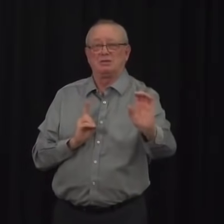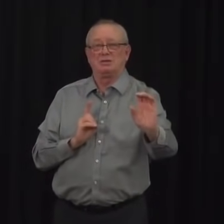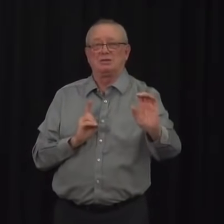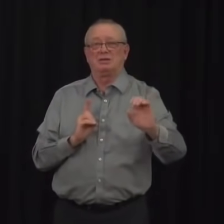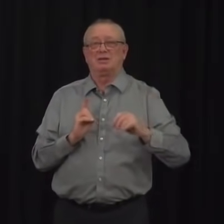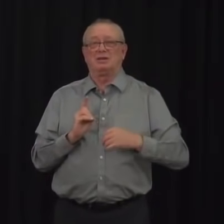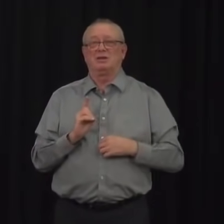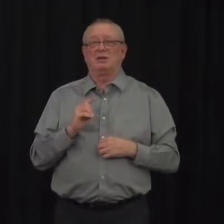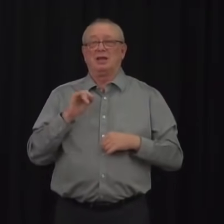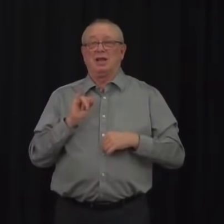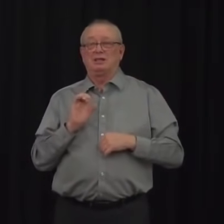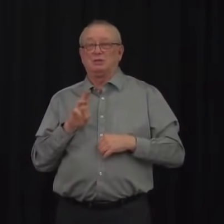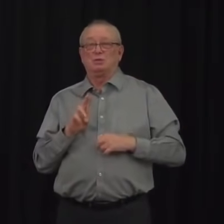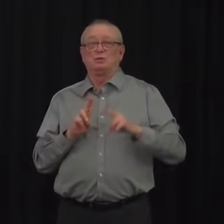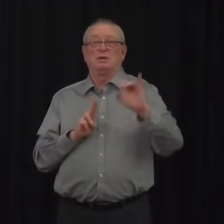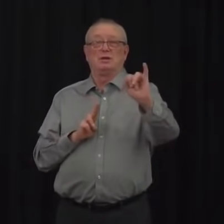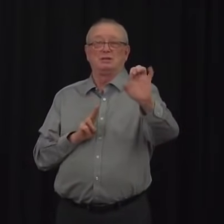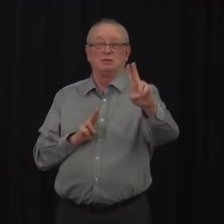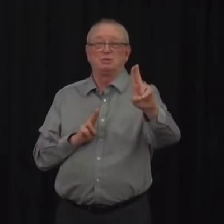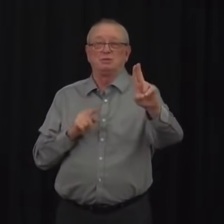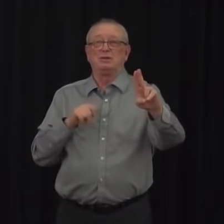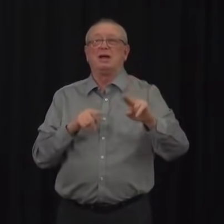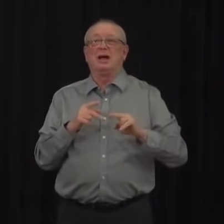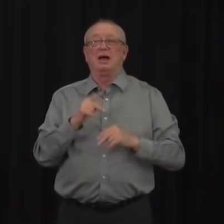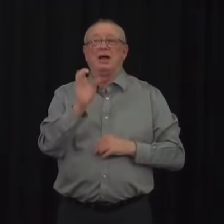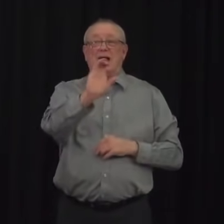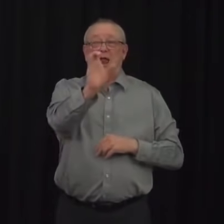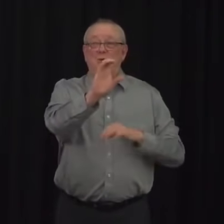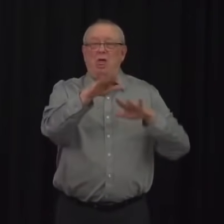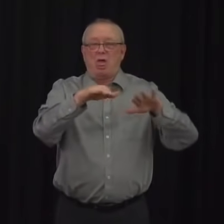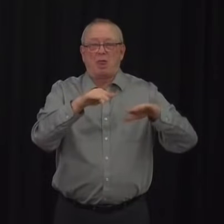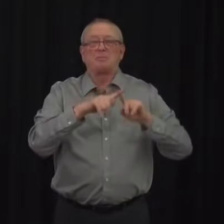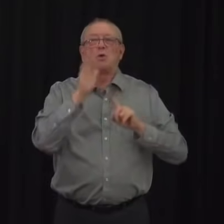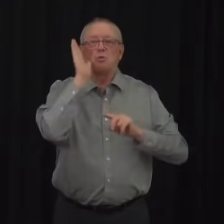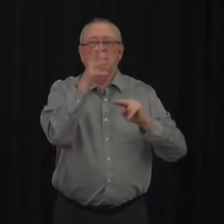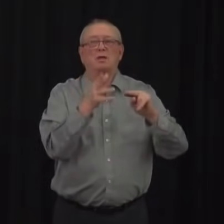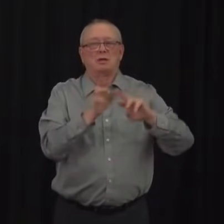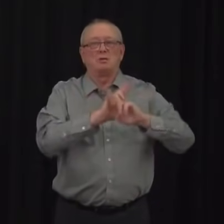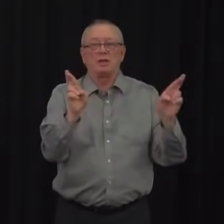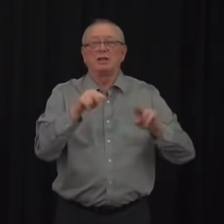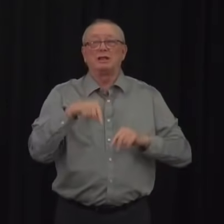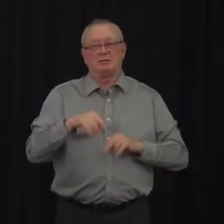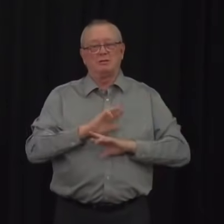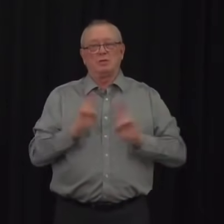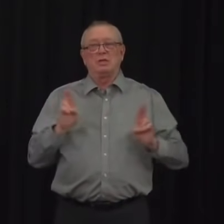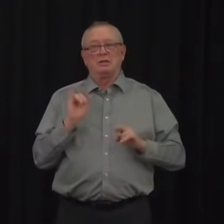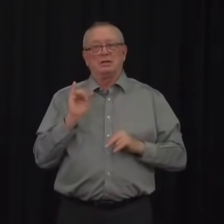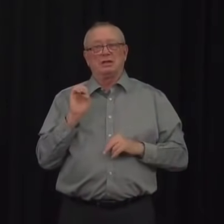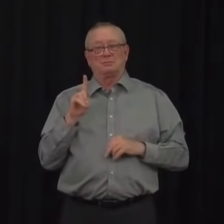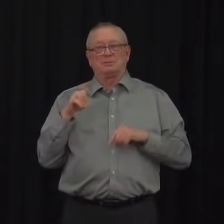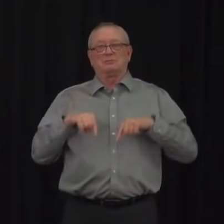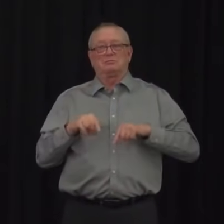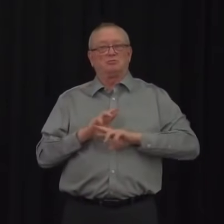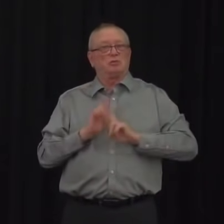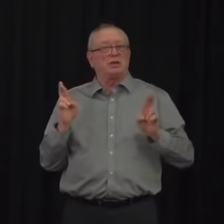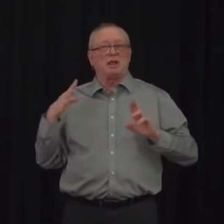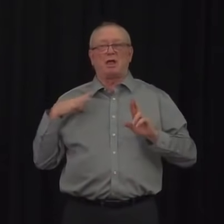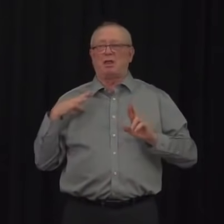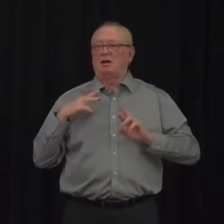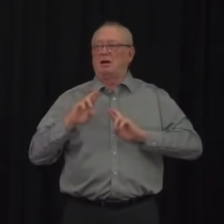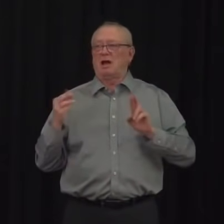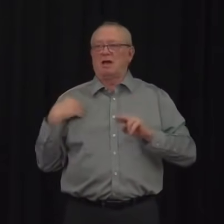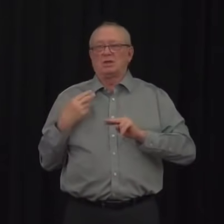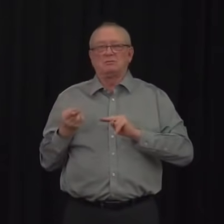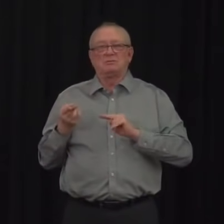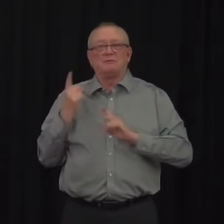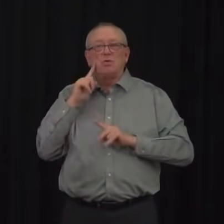in Calgary Zone will be ready if needed. This is where most of the capacity is likely to be required. But creating this